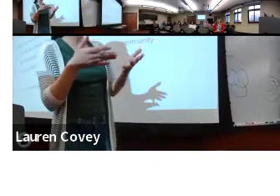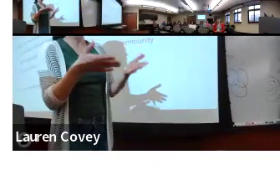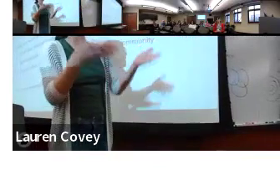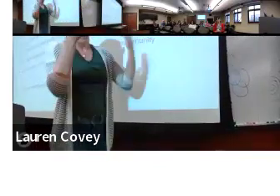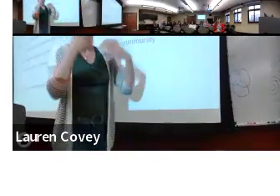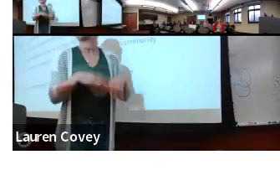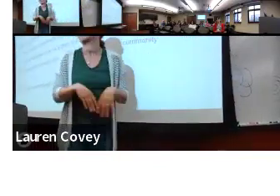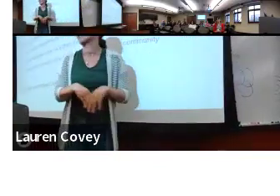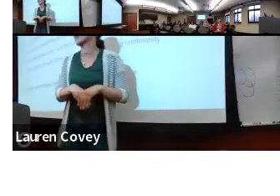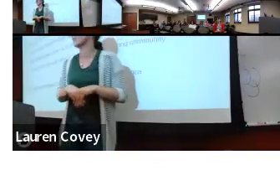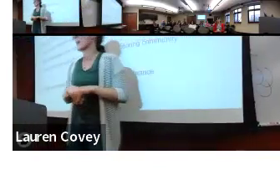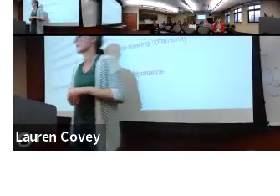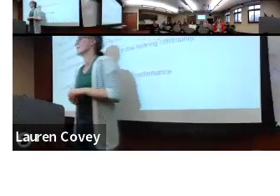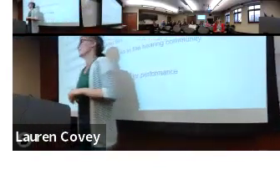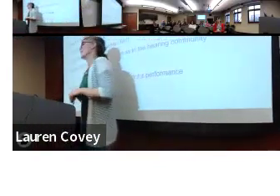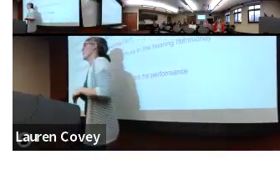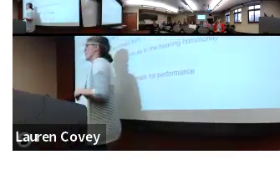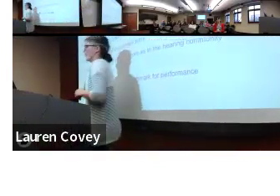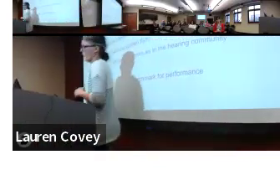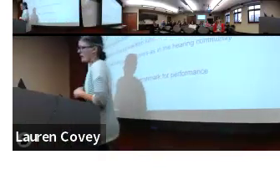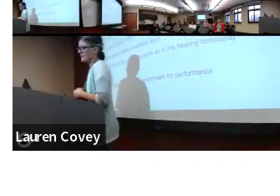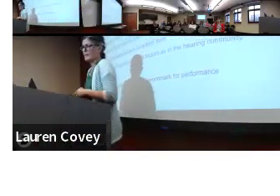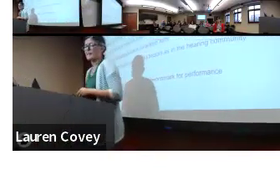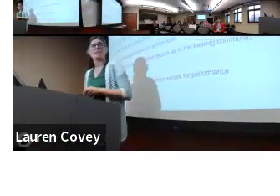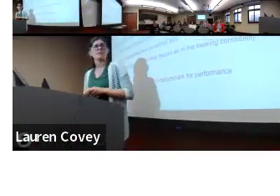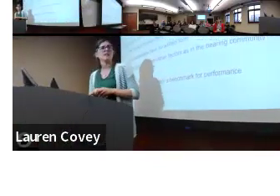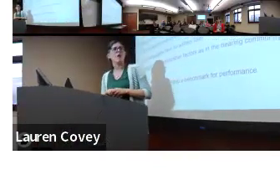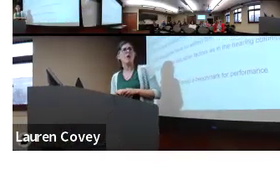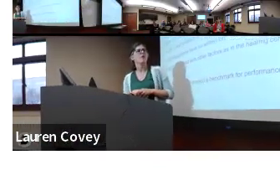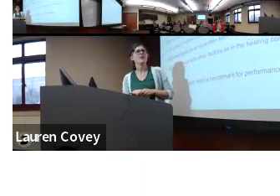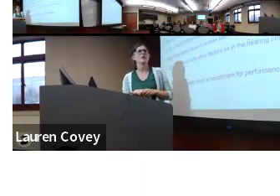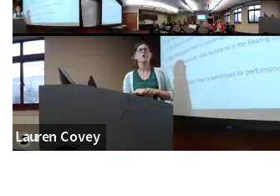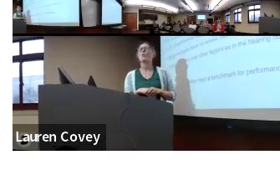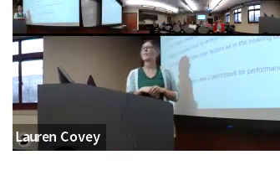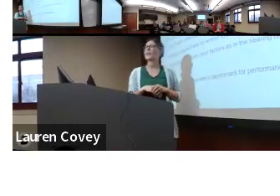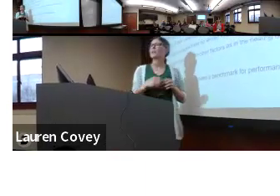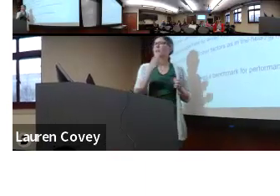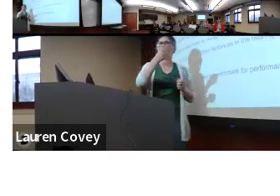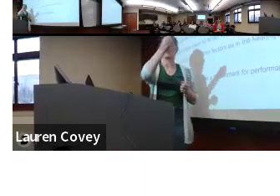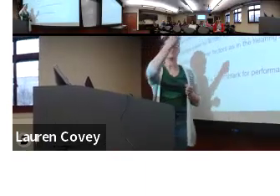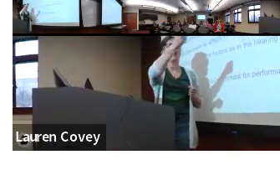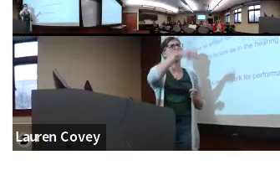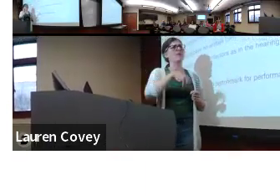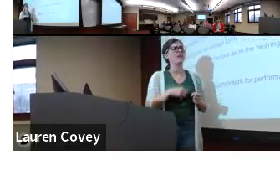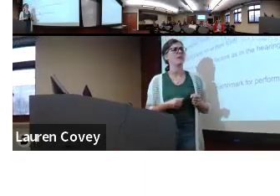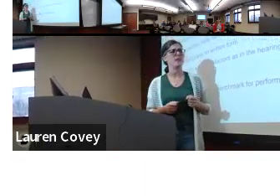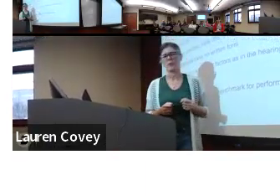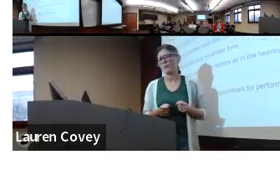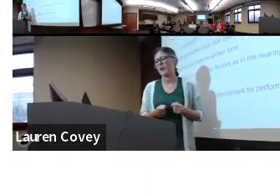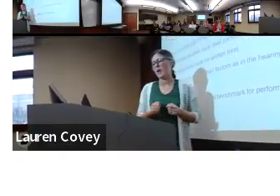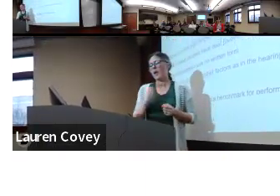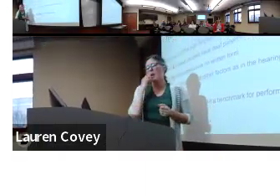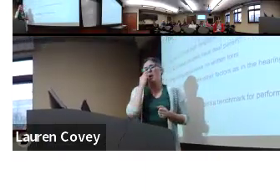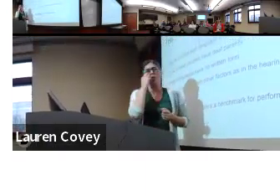the spoken languages, those same things apply. Effects of race and ethnicity are all affecting who we think is a good model of a native